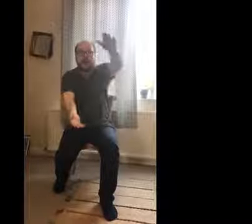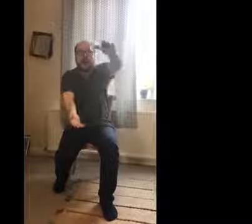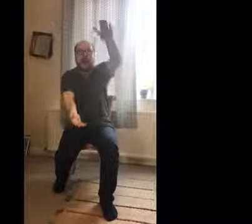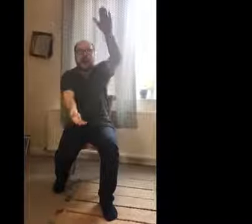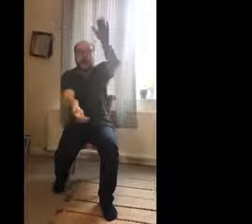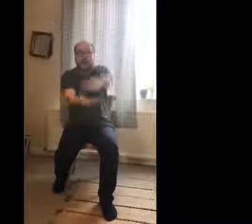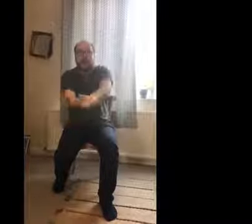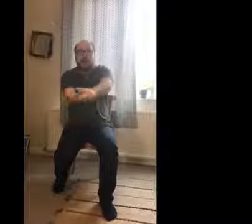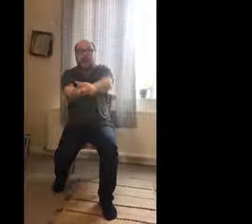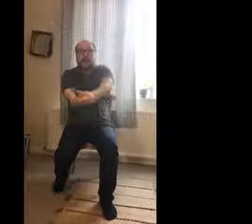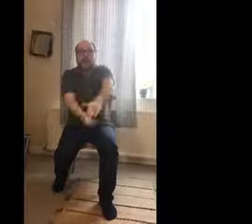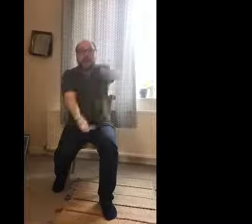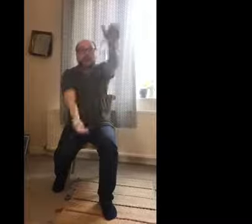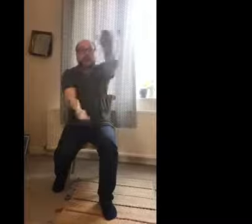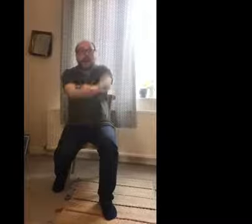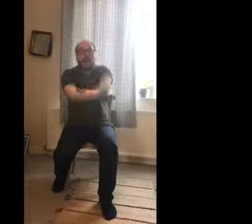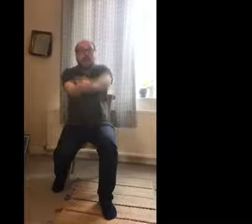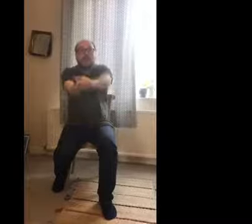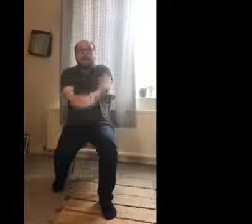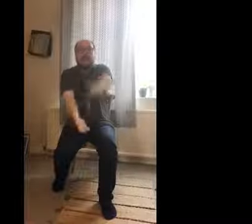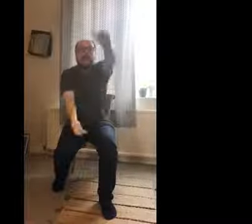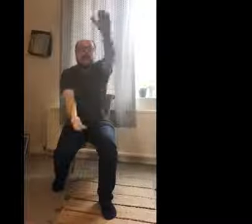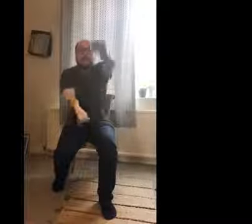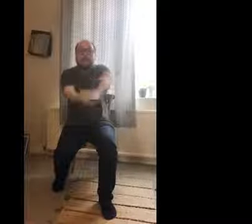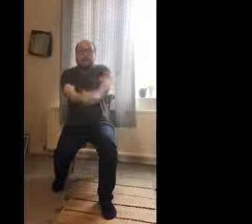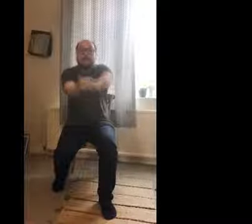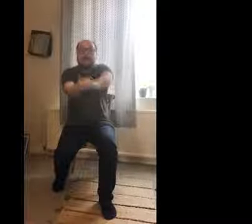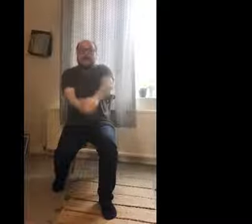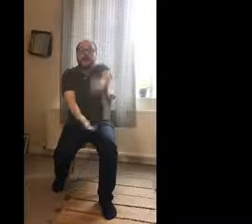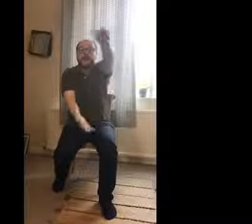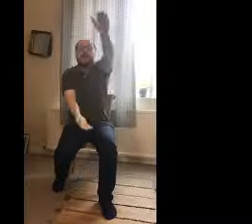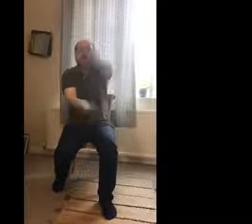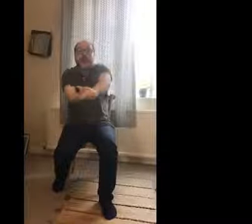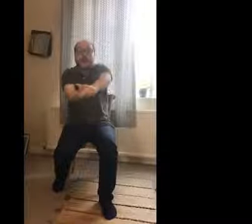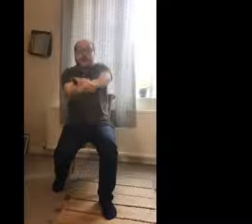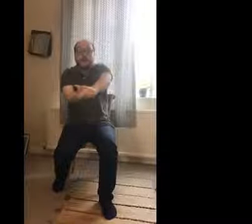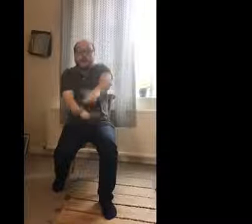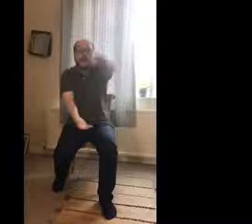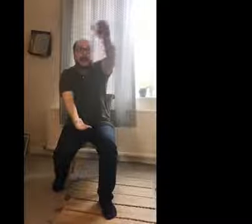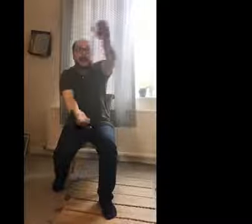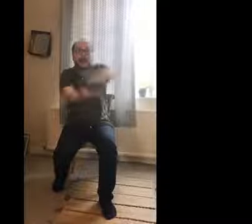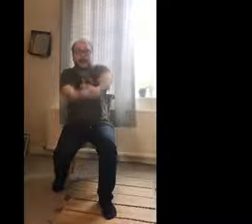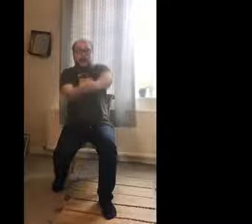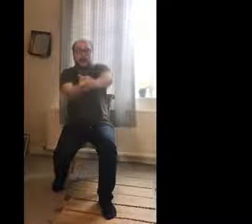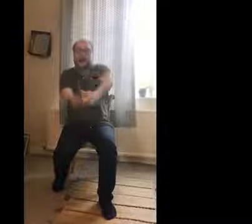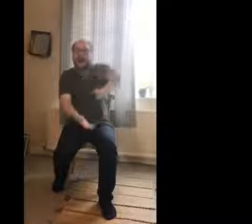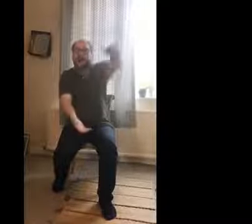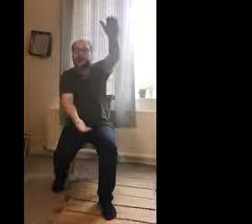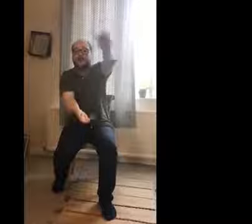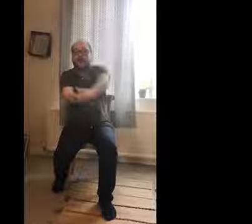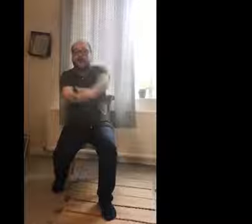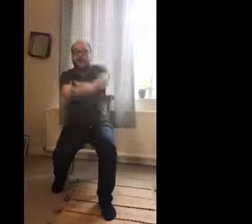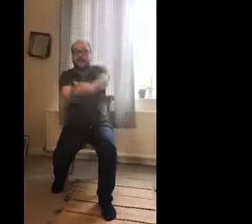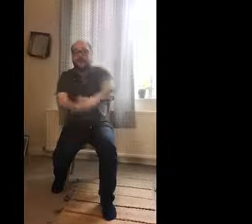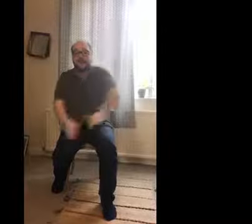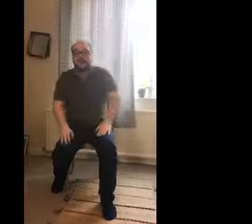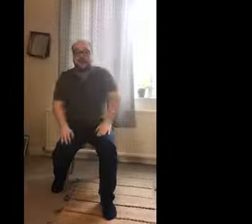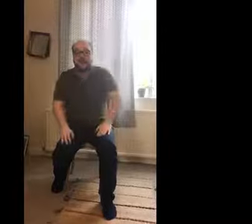A crocodile's very snappy, a crocodile's very snappy, he couldn't be anything else. Very